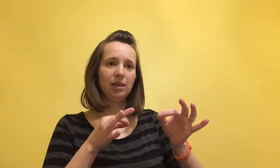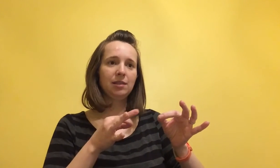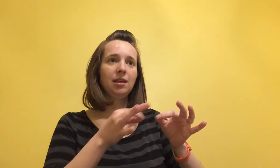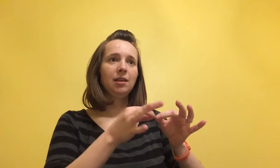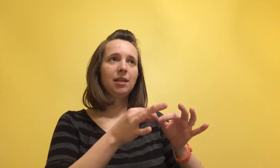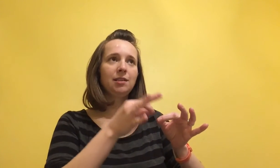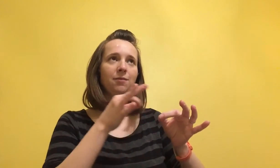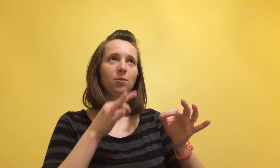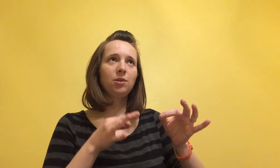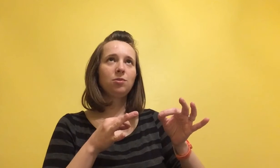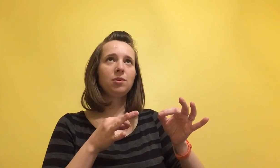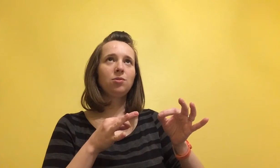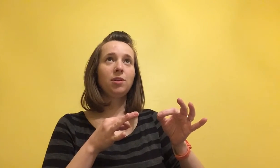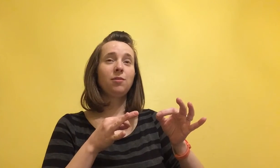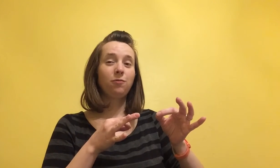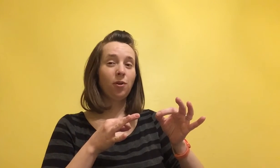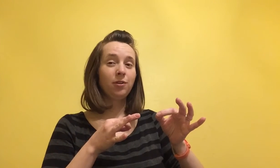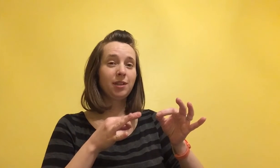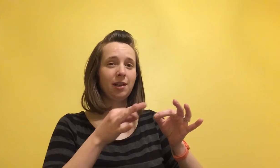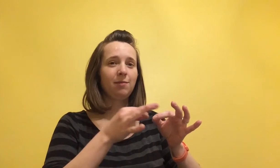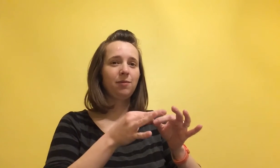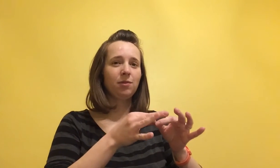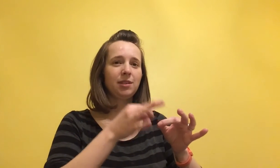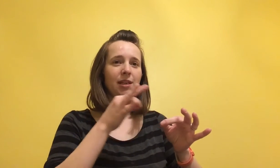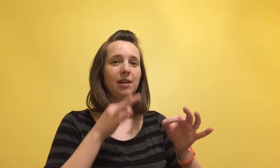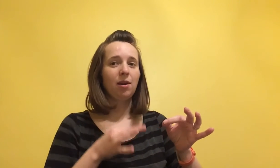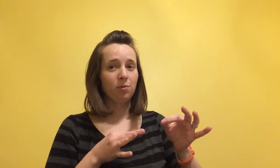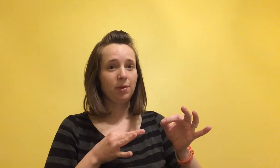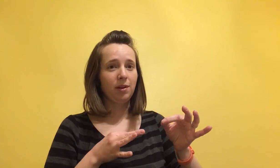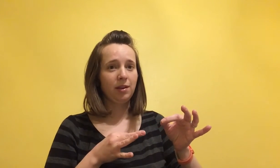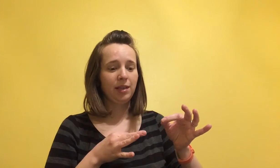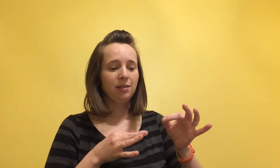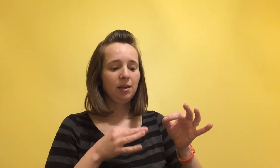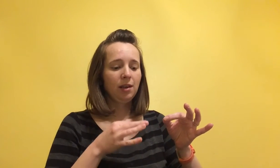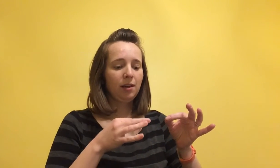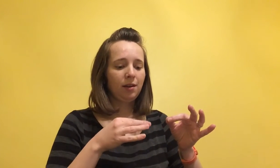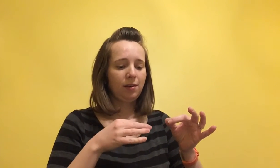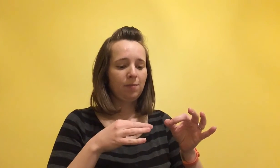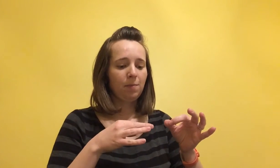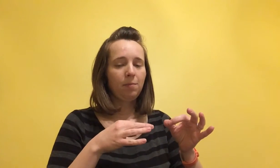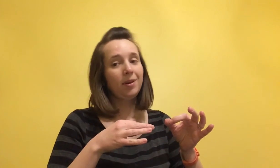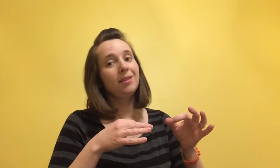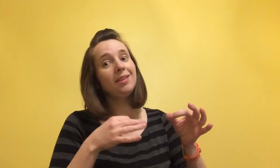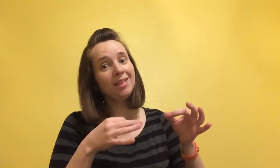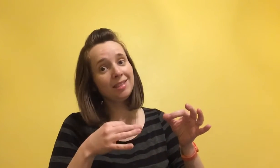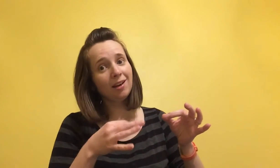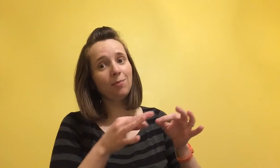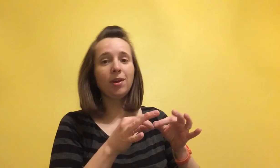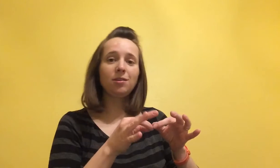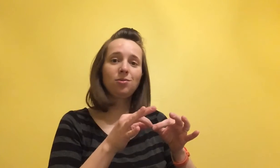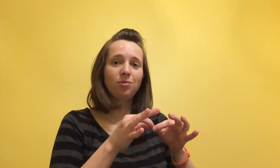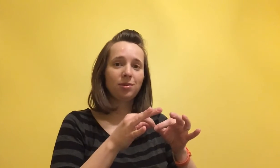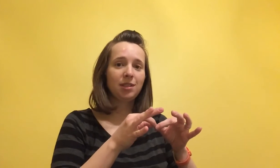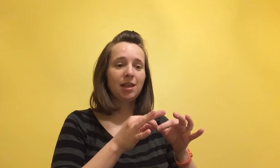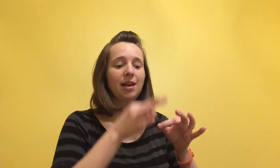behind. That's if you were to do it during the fall time, if you were to set an hour behind. But this time we had to do it to set an